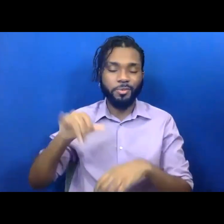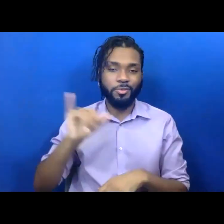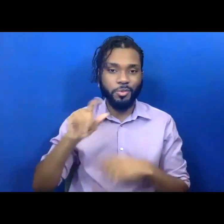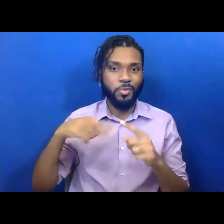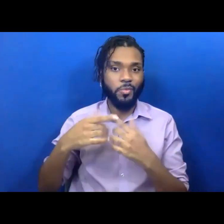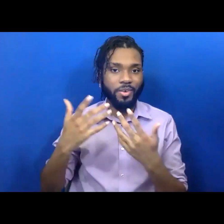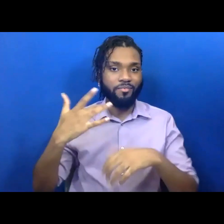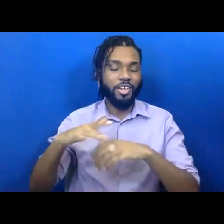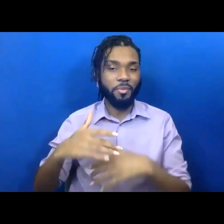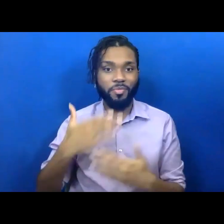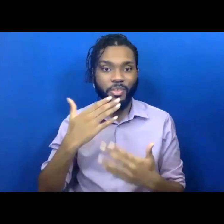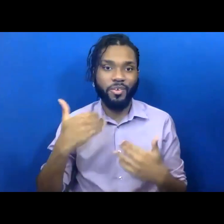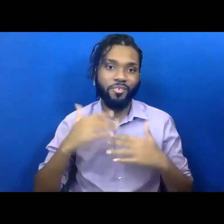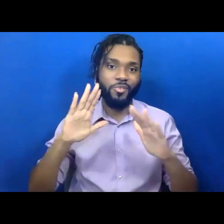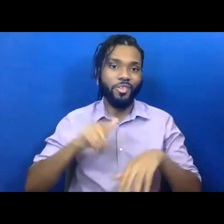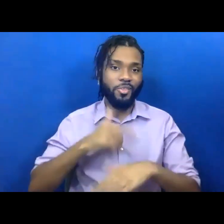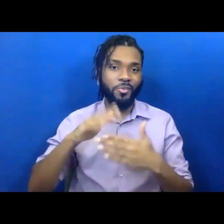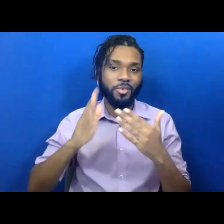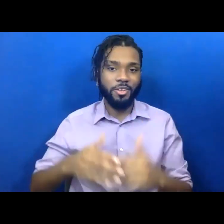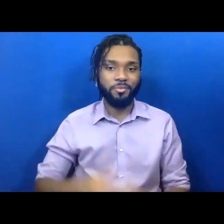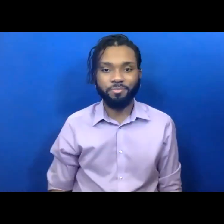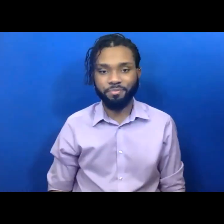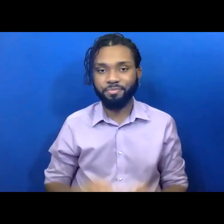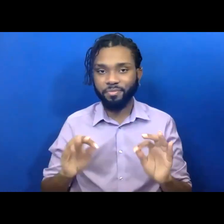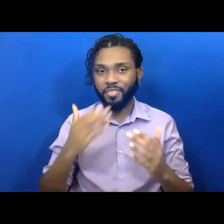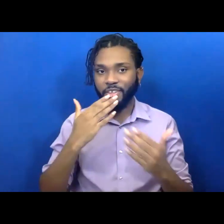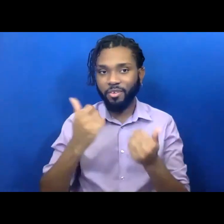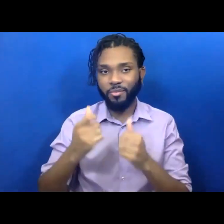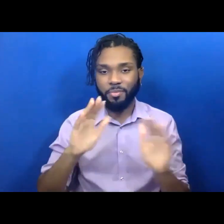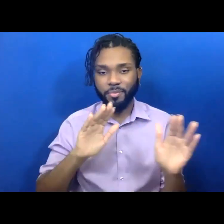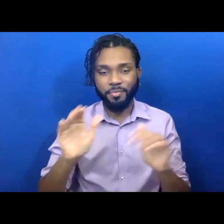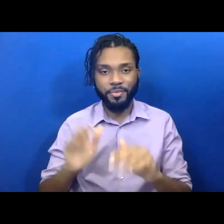much. Have a great long weekend. Thank you, everyone. Bye-bye now. Bye.